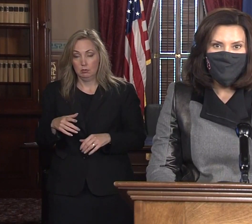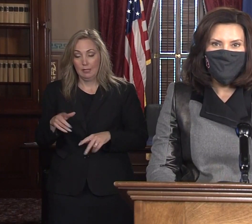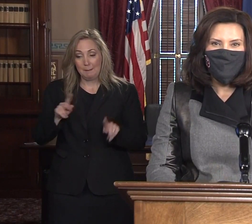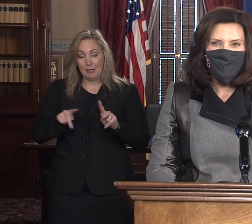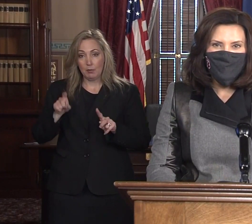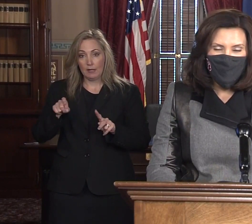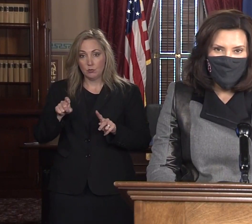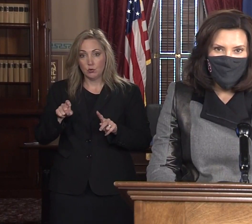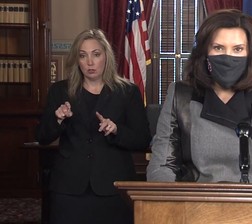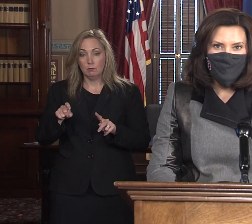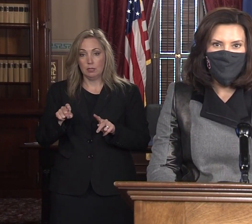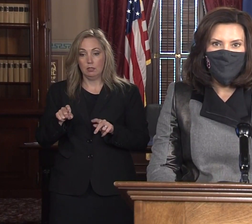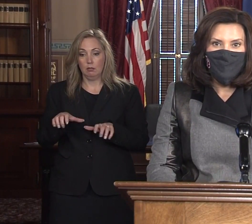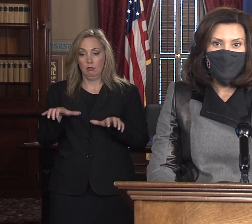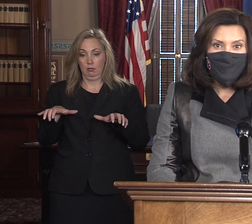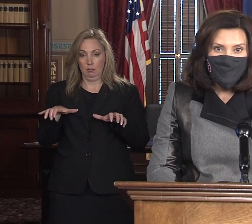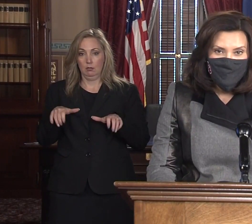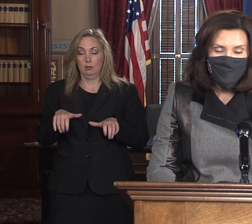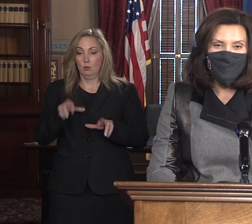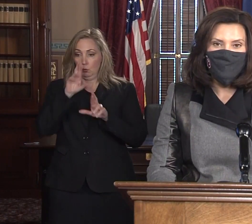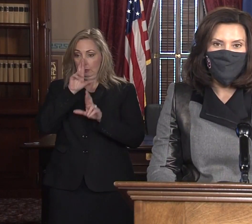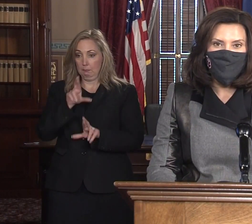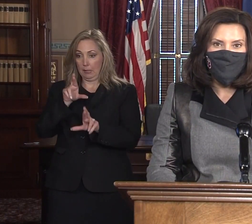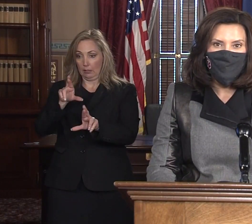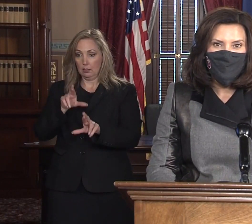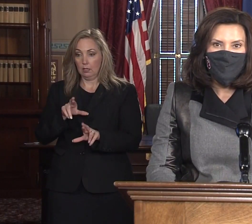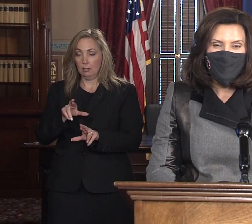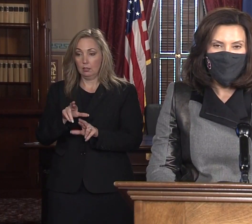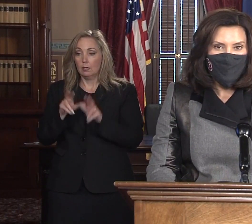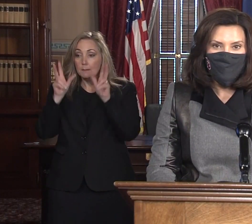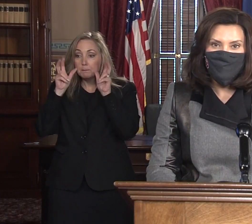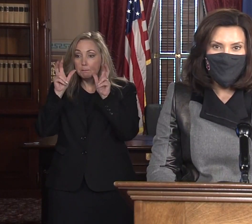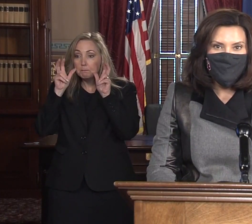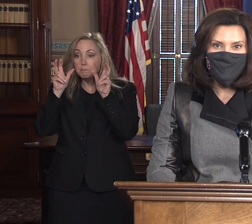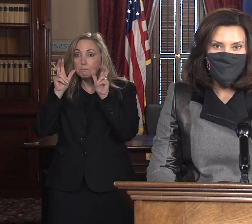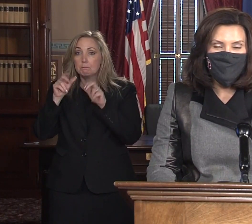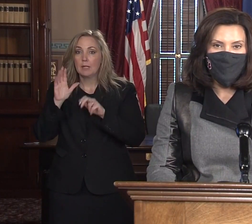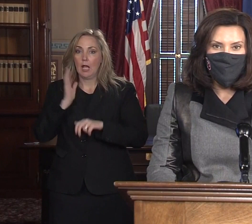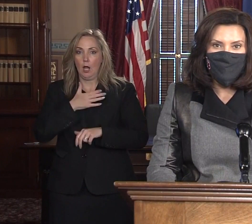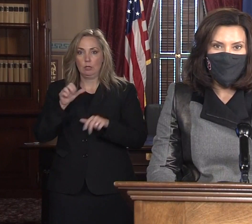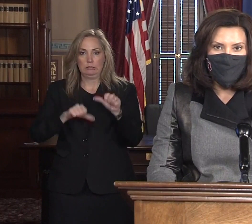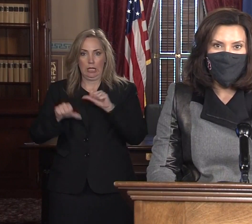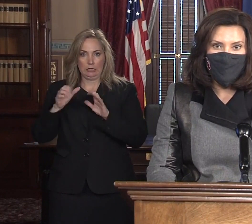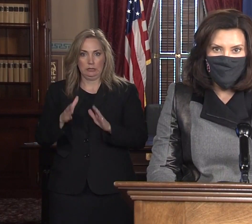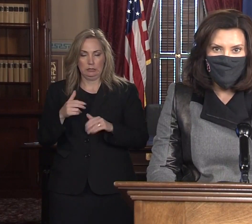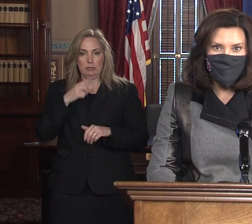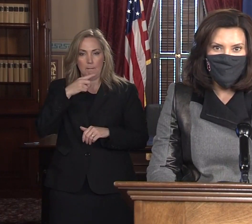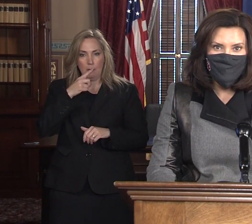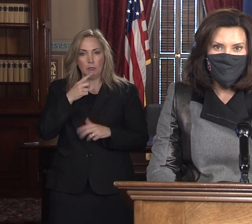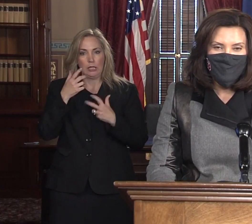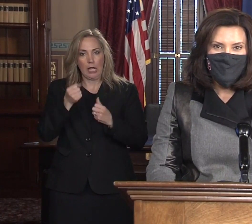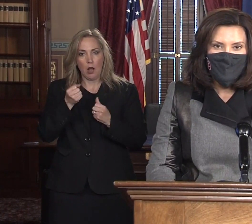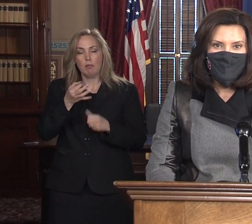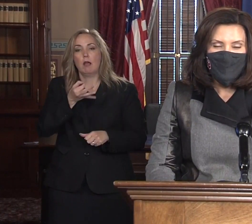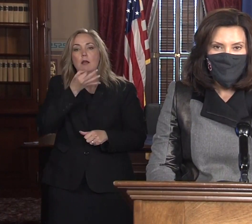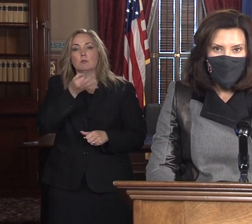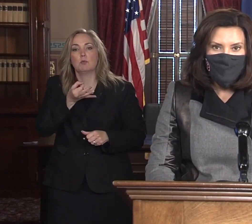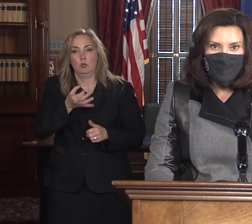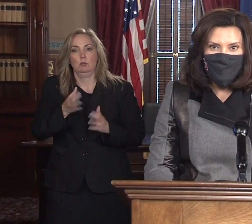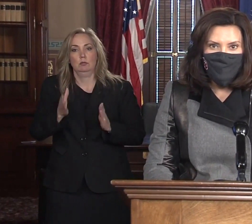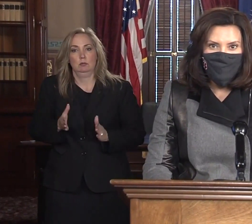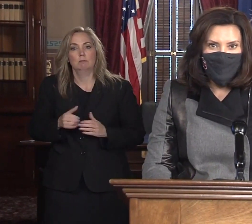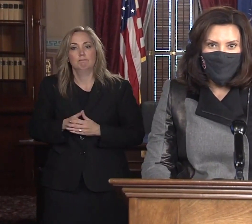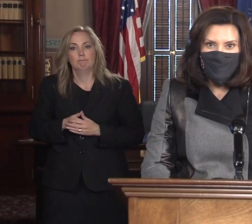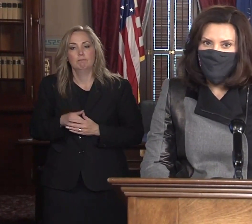revering, respecting, and listening to are our scientists and public health experts. That's